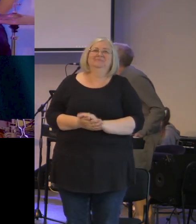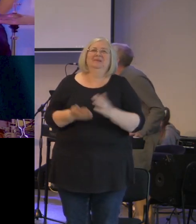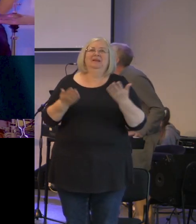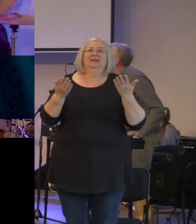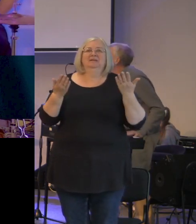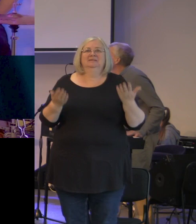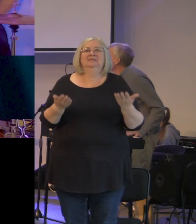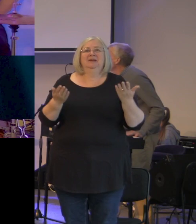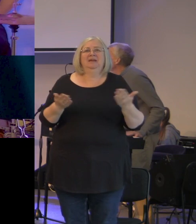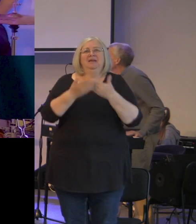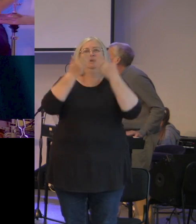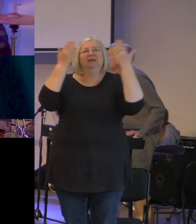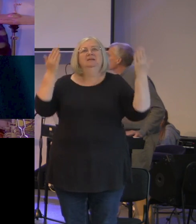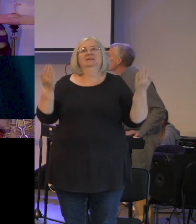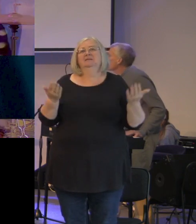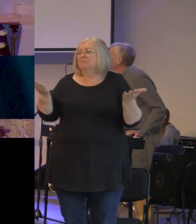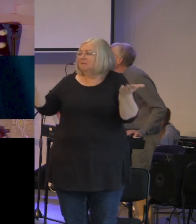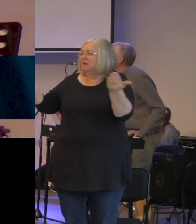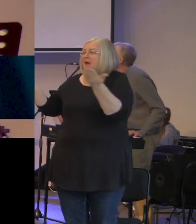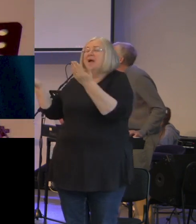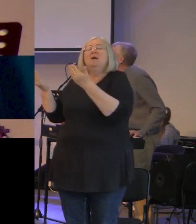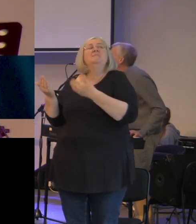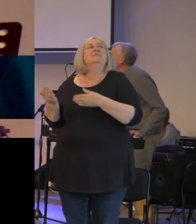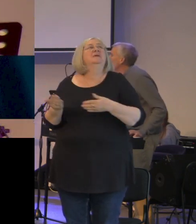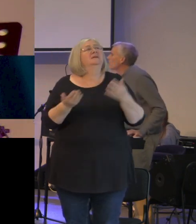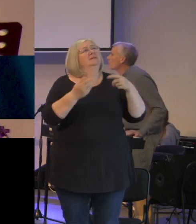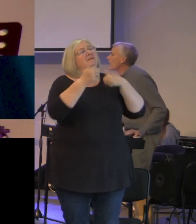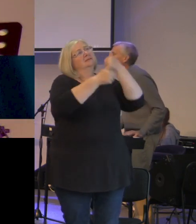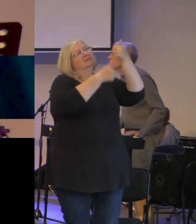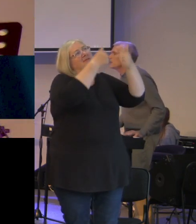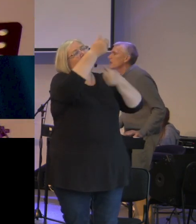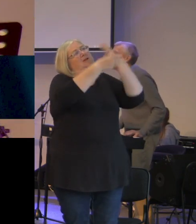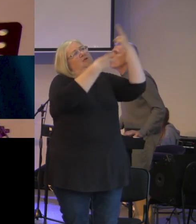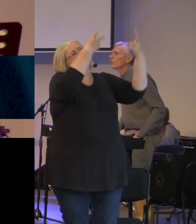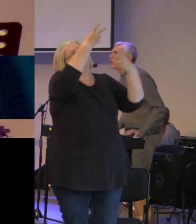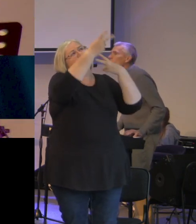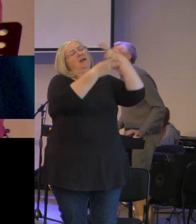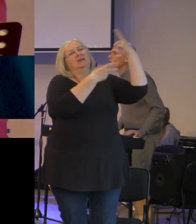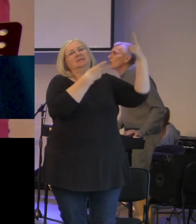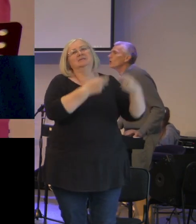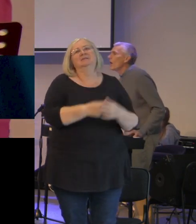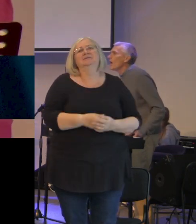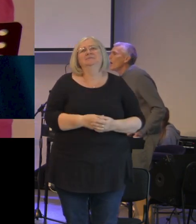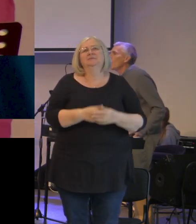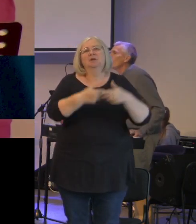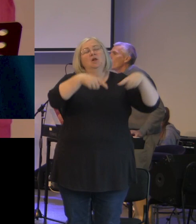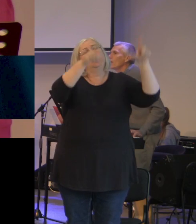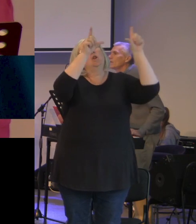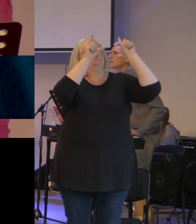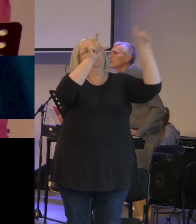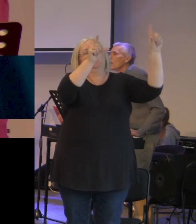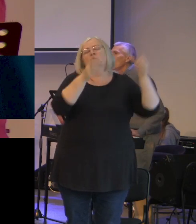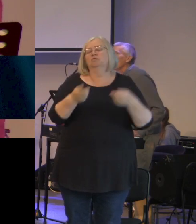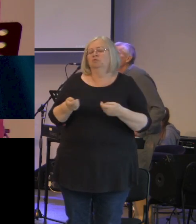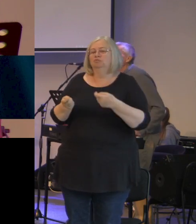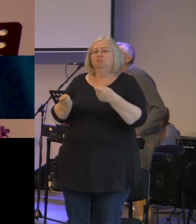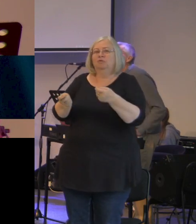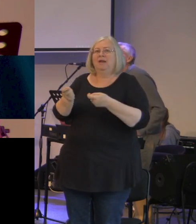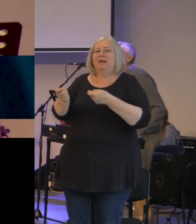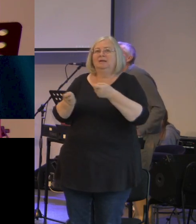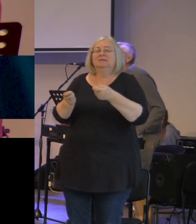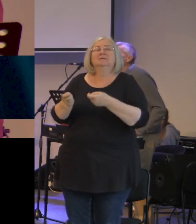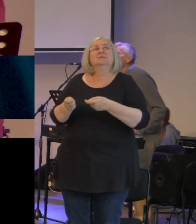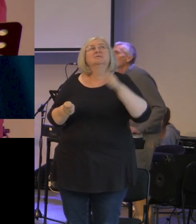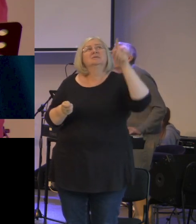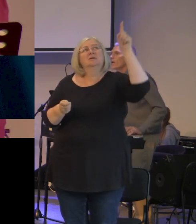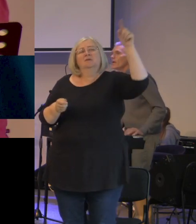This is the day, come and sing your praise, for the Lord now reigns on the